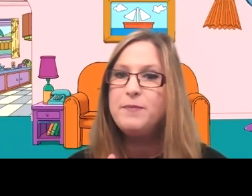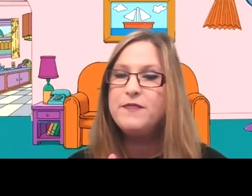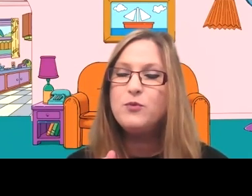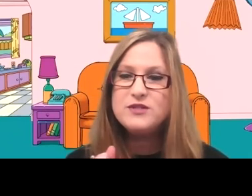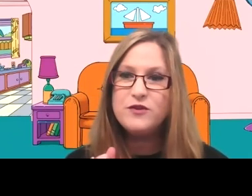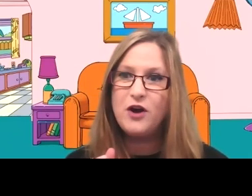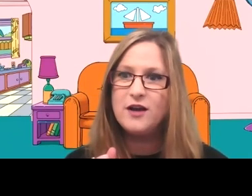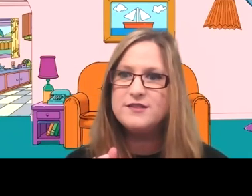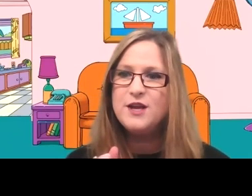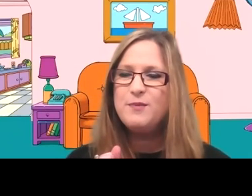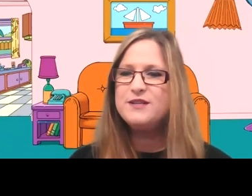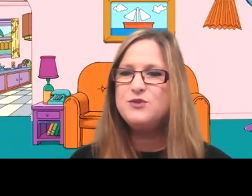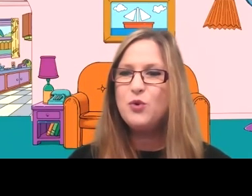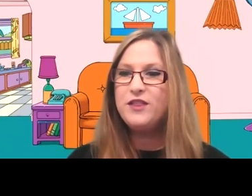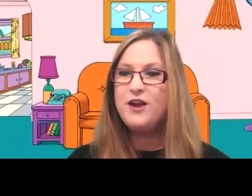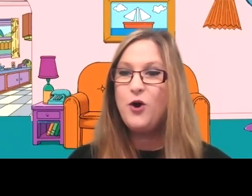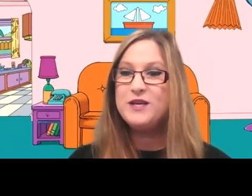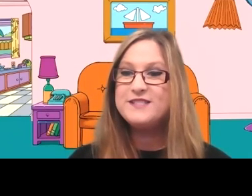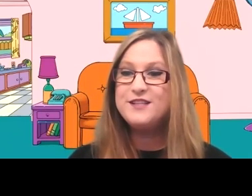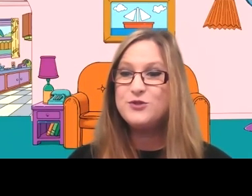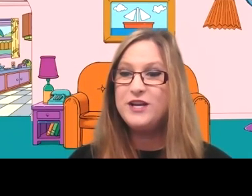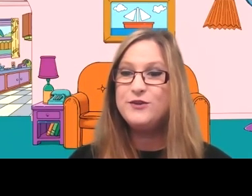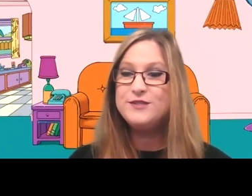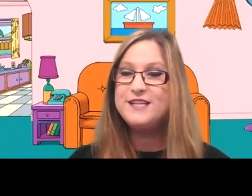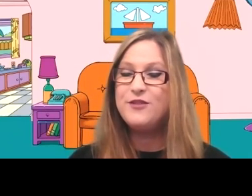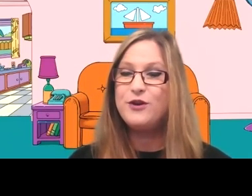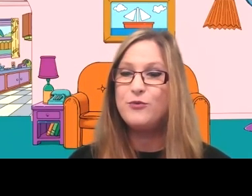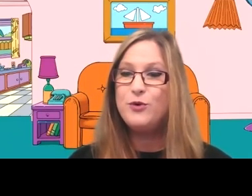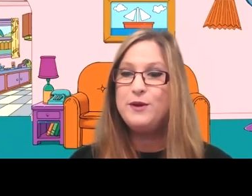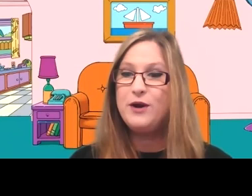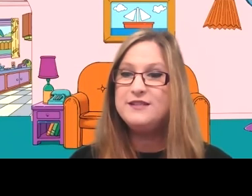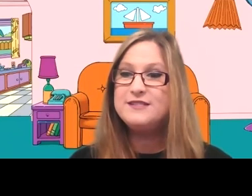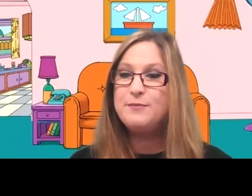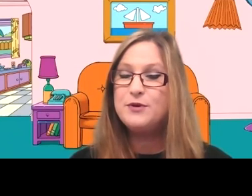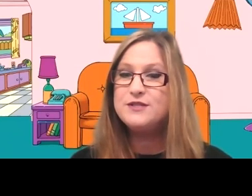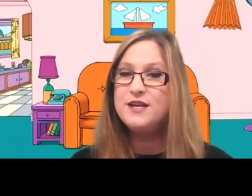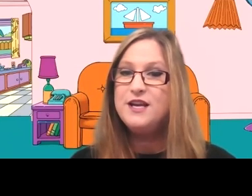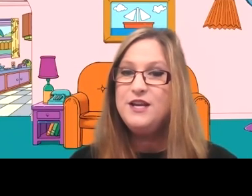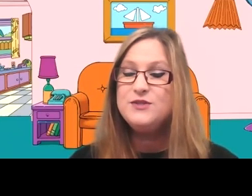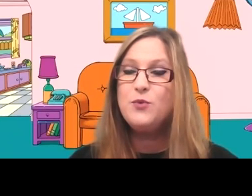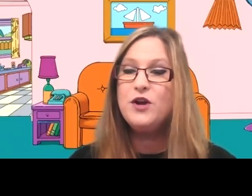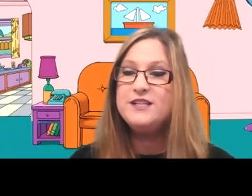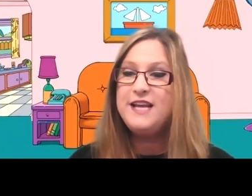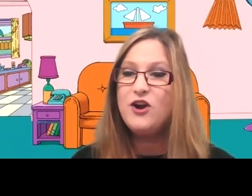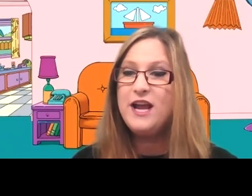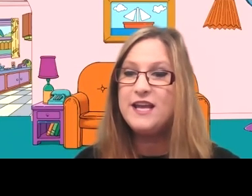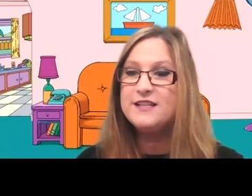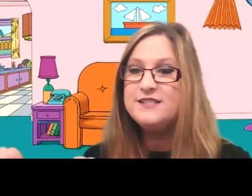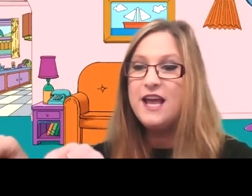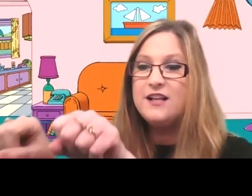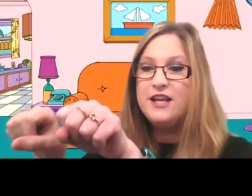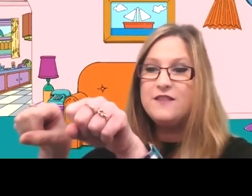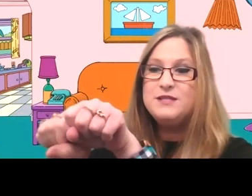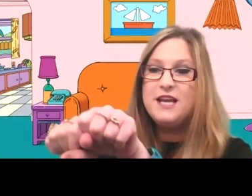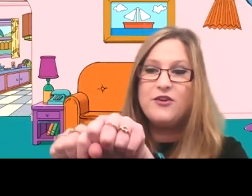by The Wizard of Oz because Dorothy always clicked her heels together in her ruby red slippers. So we're going to take our